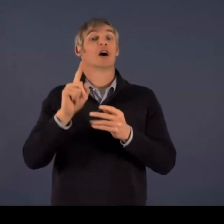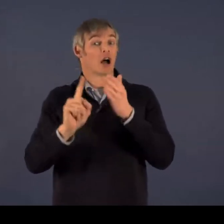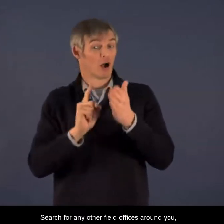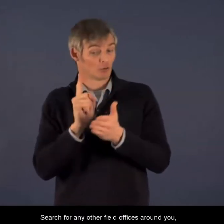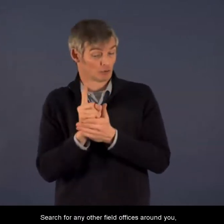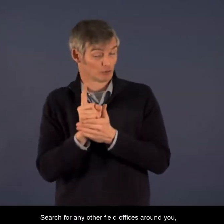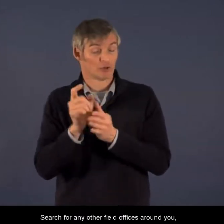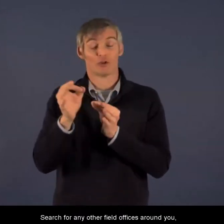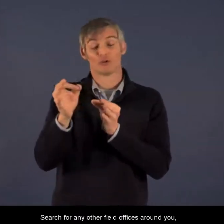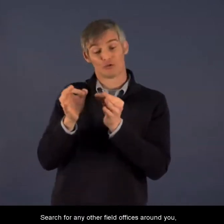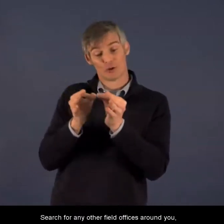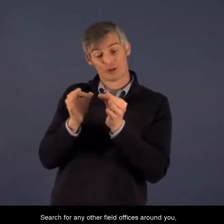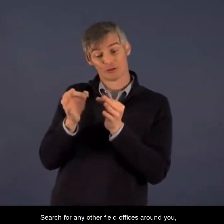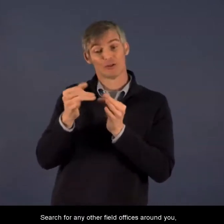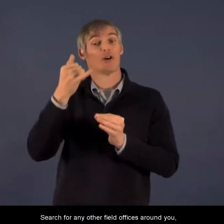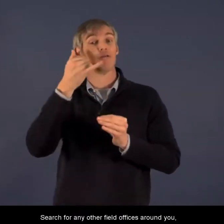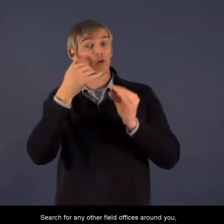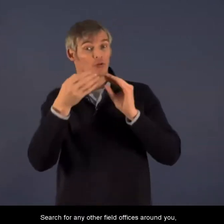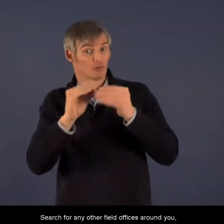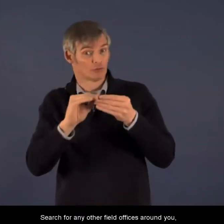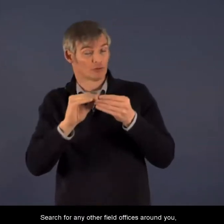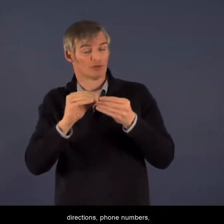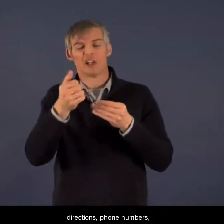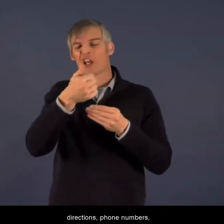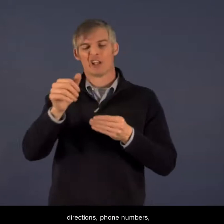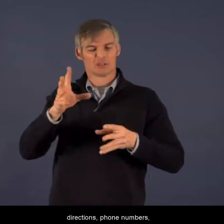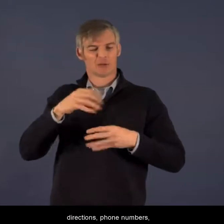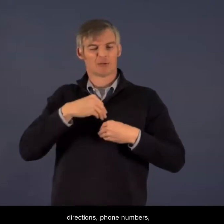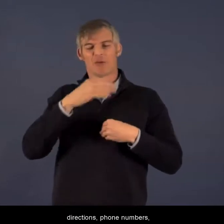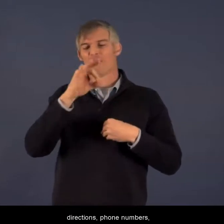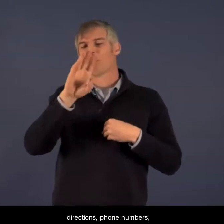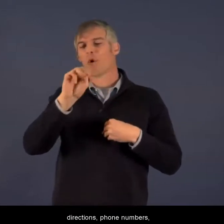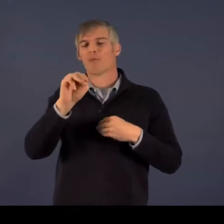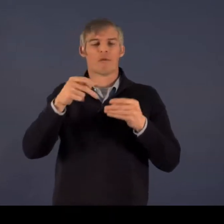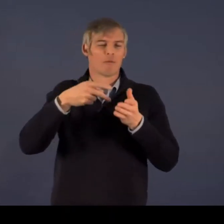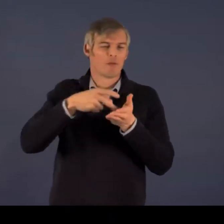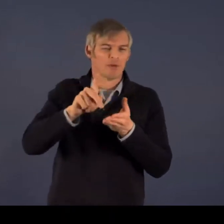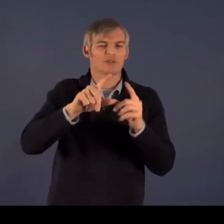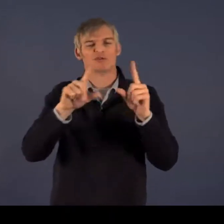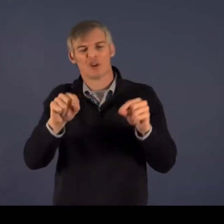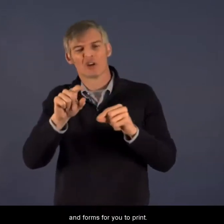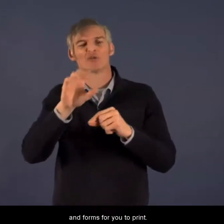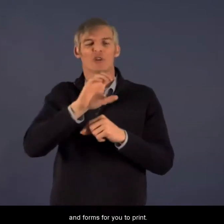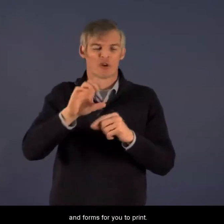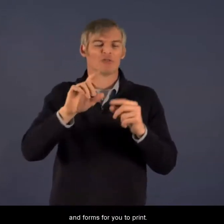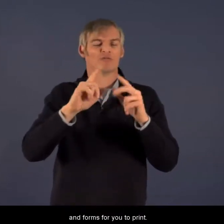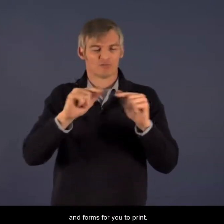To look for any other field offices around you, directions, phone numbers, forms for your